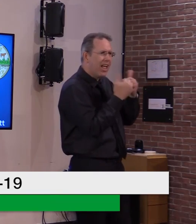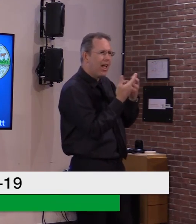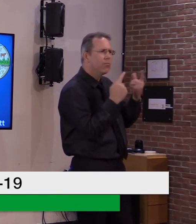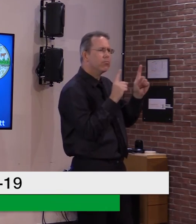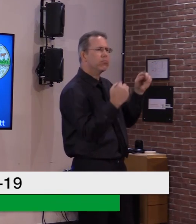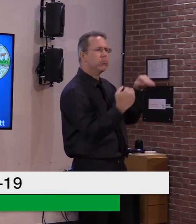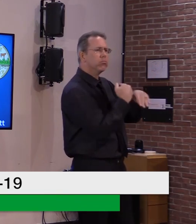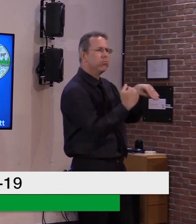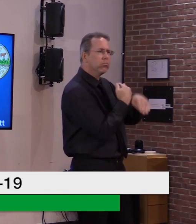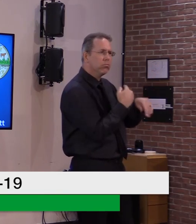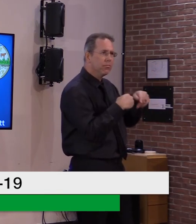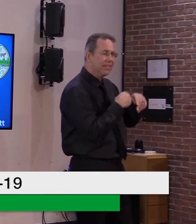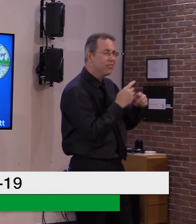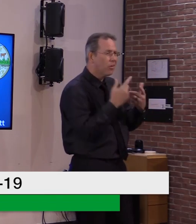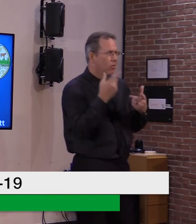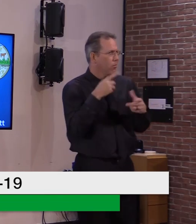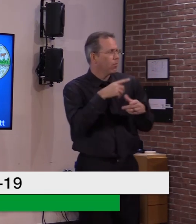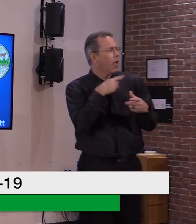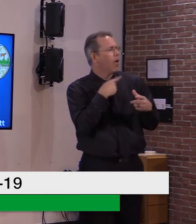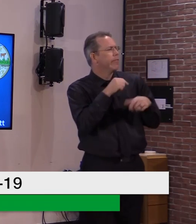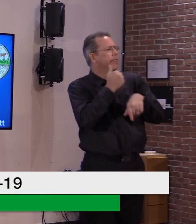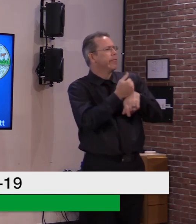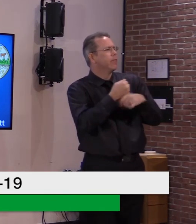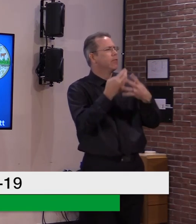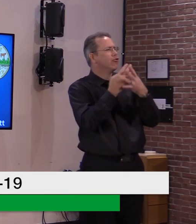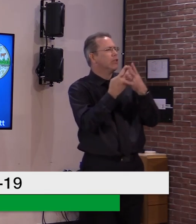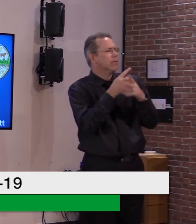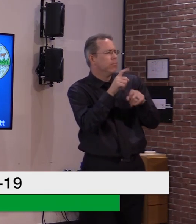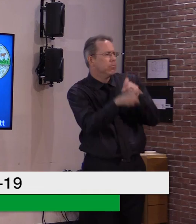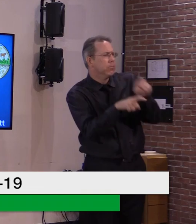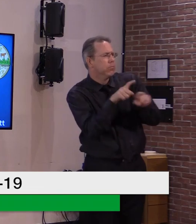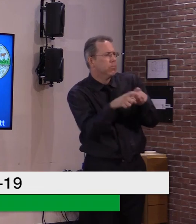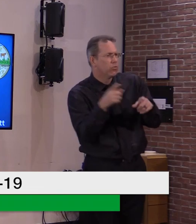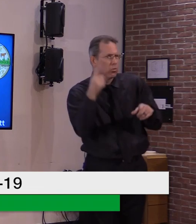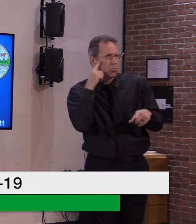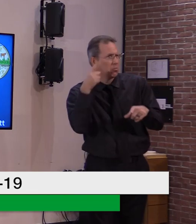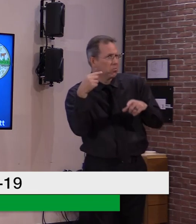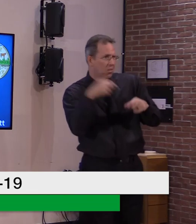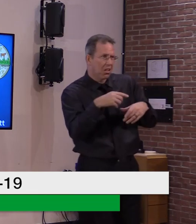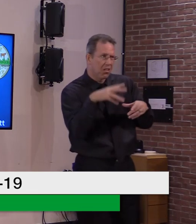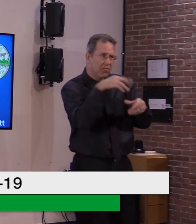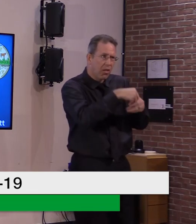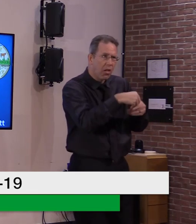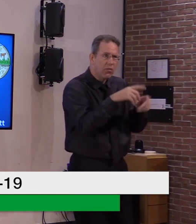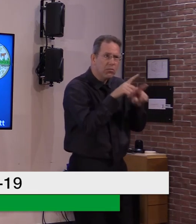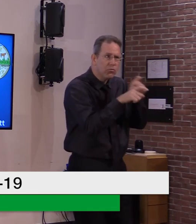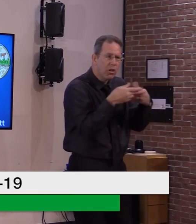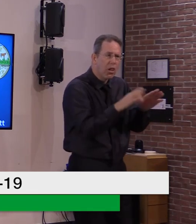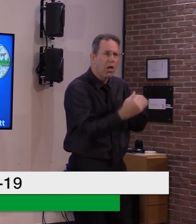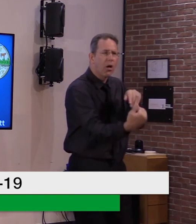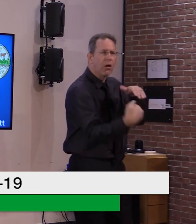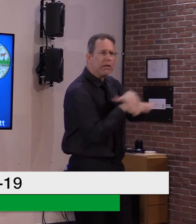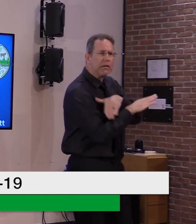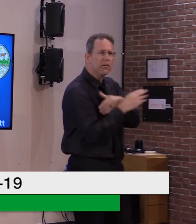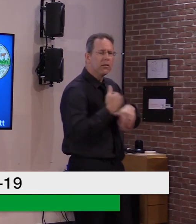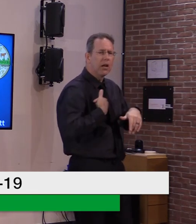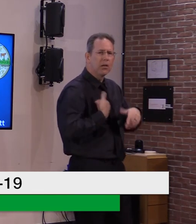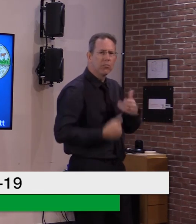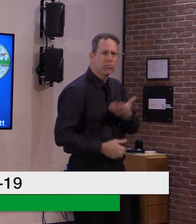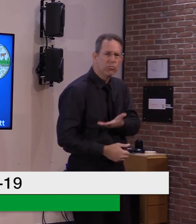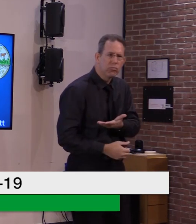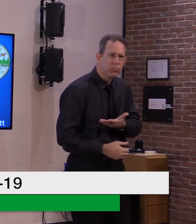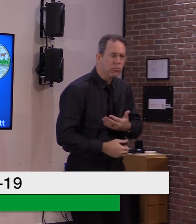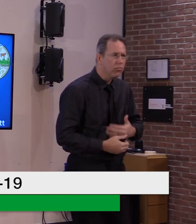them coming back into vermont and us going back into into quebec and canada but at this point in